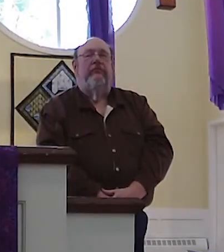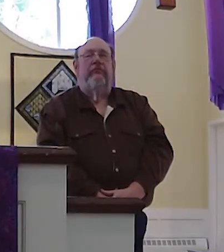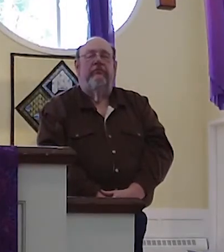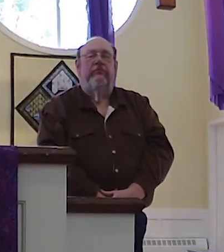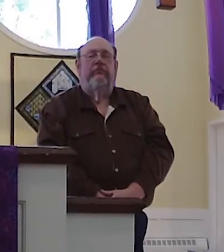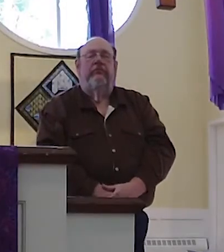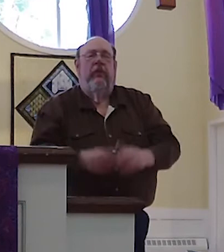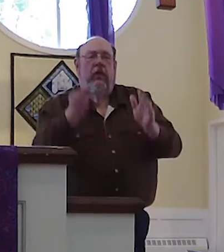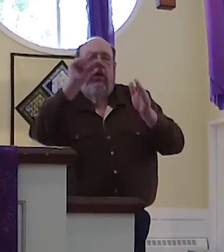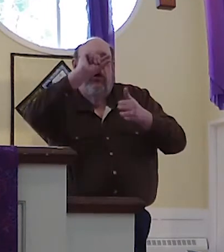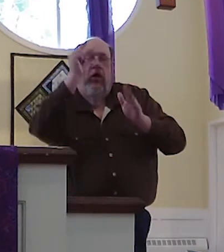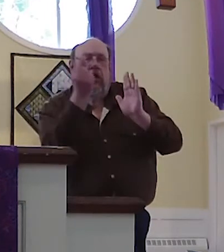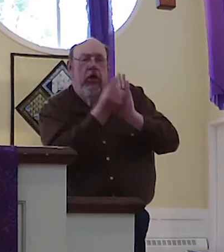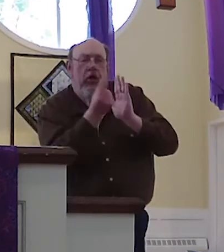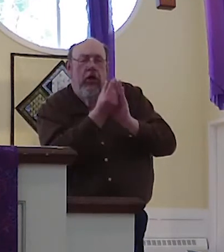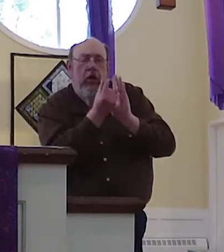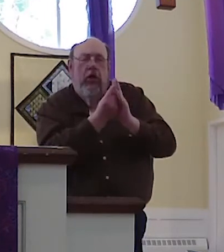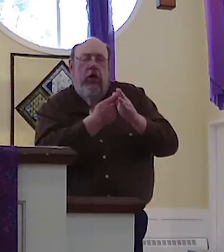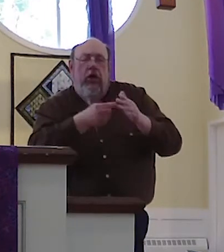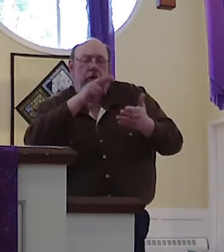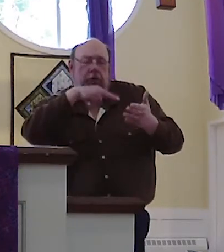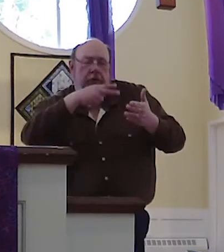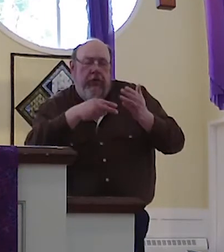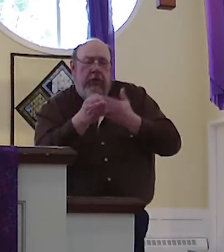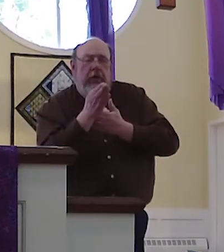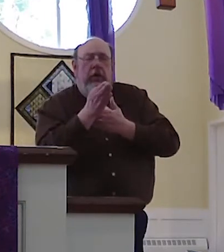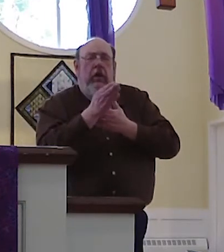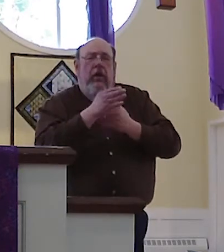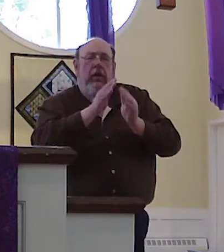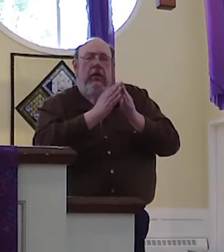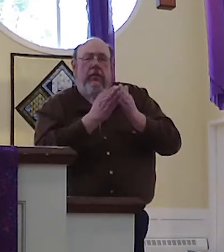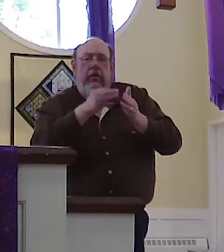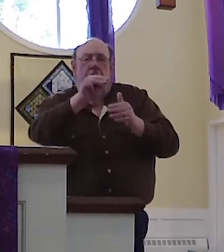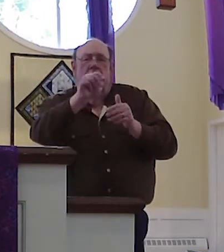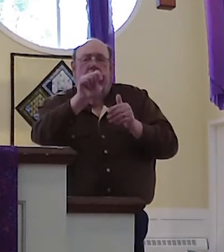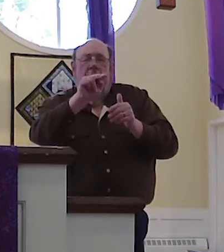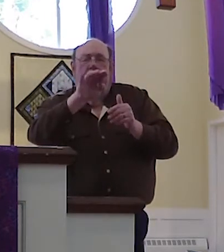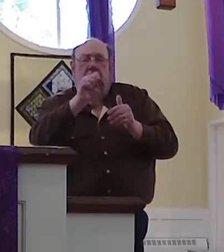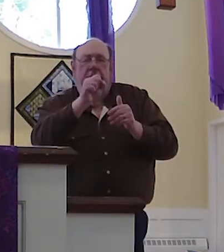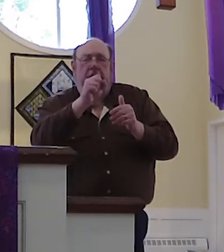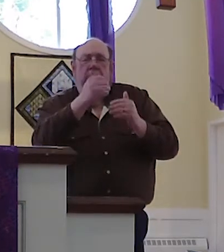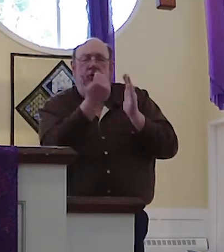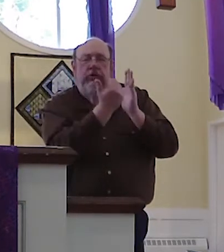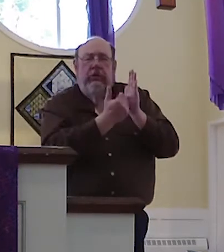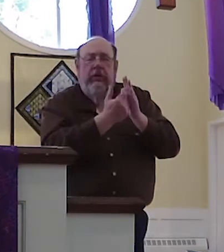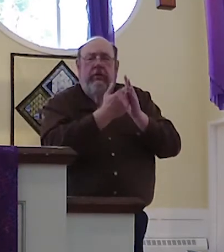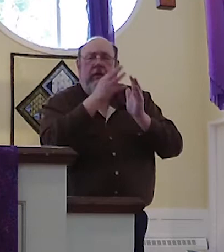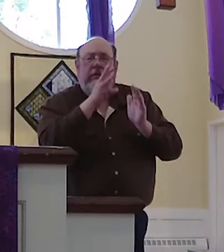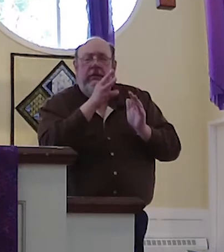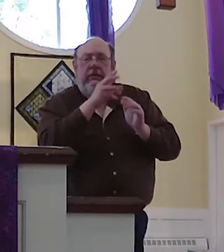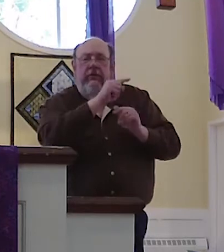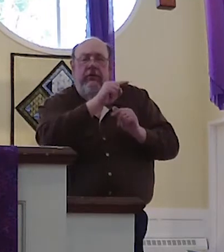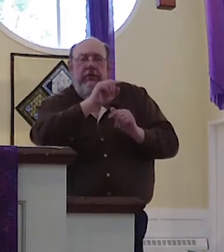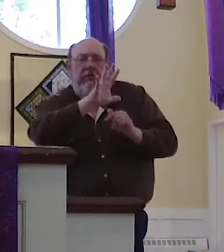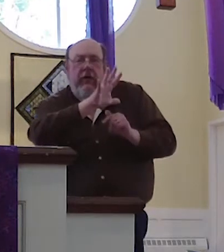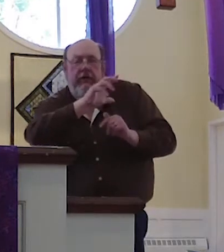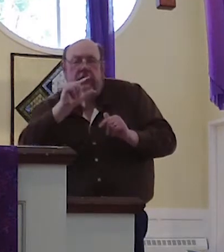Our gospel reading for this morning comes from the book of Matthew, chapter 6, verses 5 through 13.